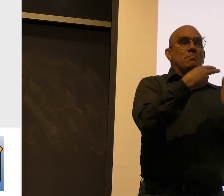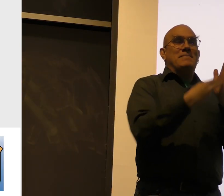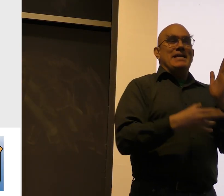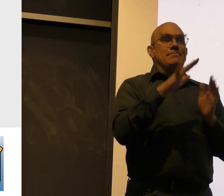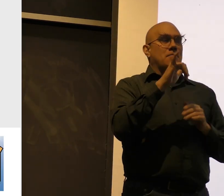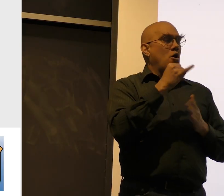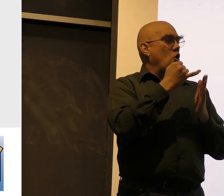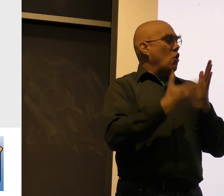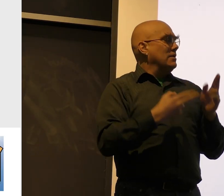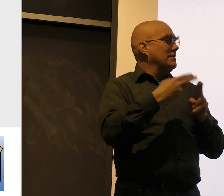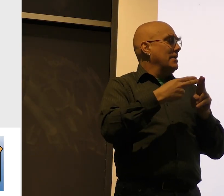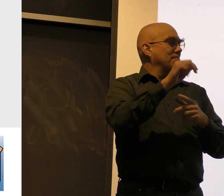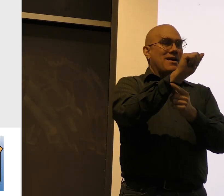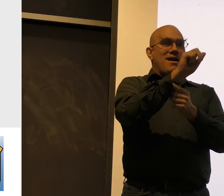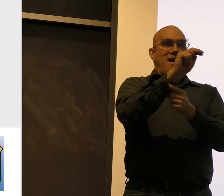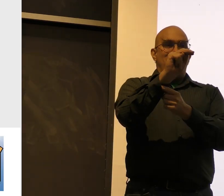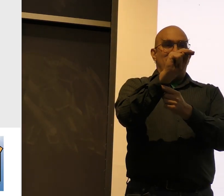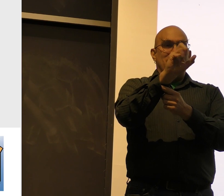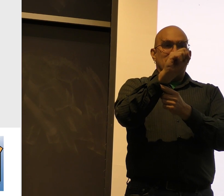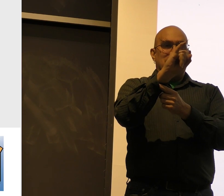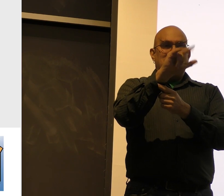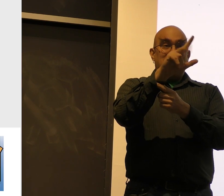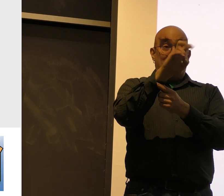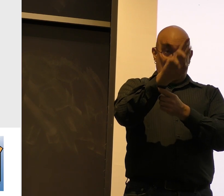This is a picture. There was a painting by the artist Anne Silver.